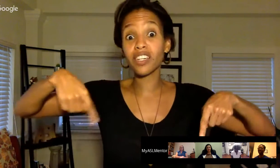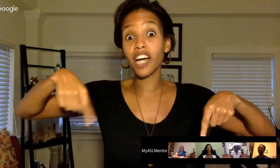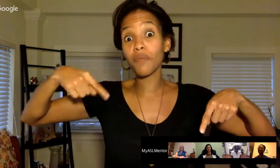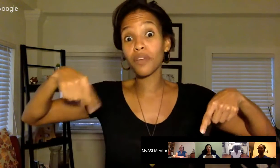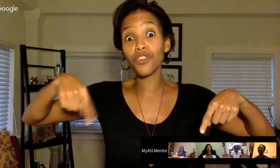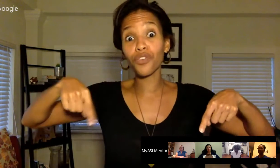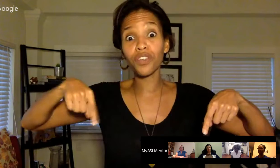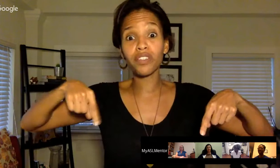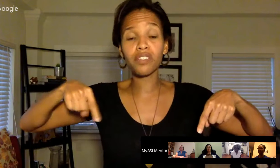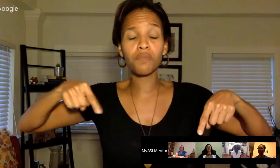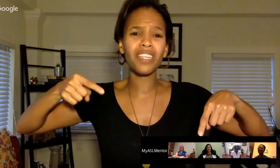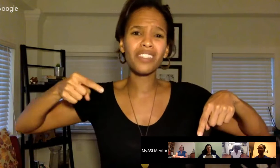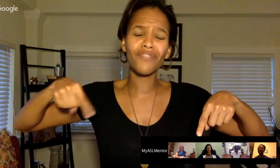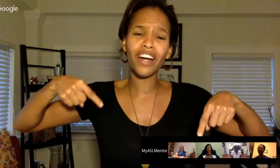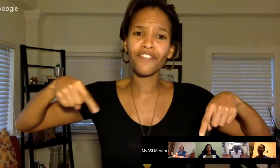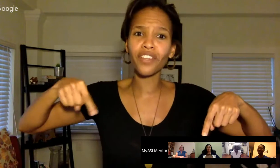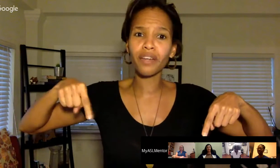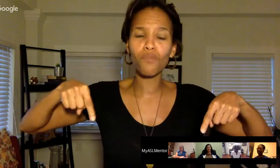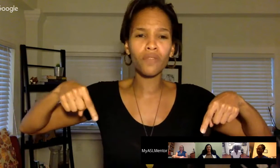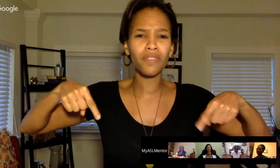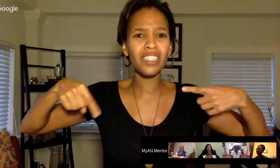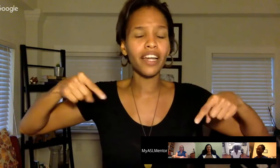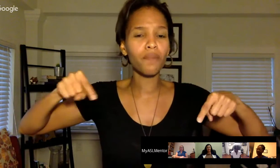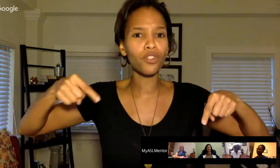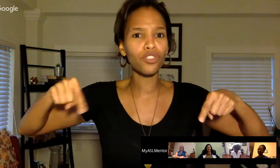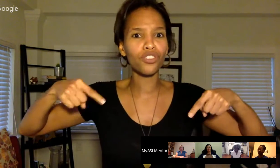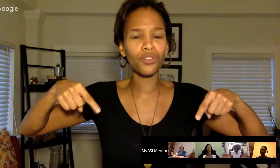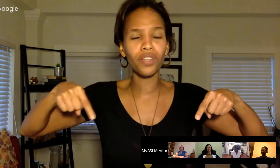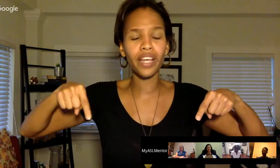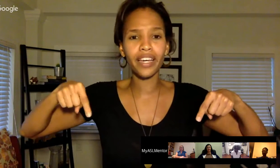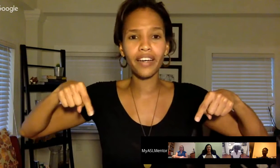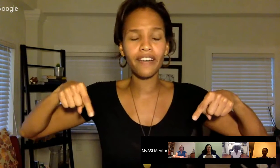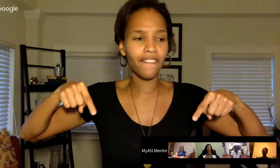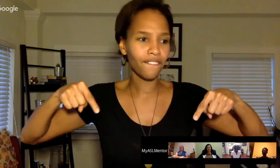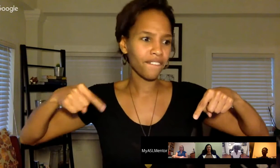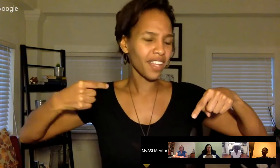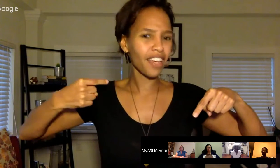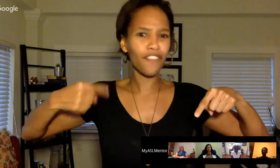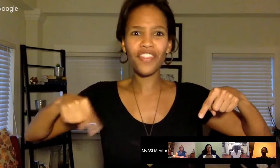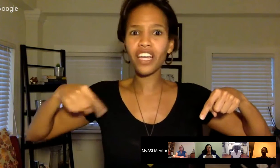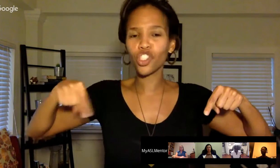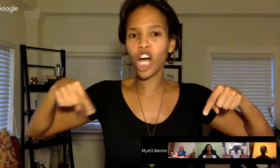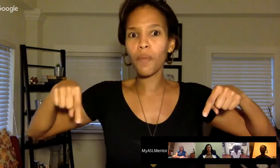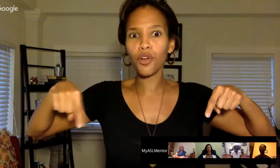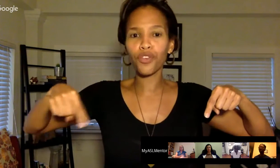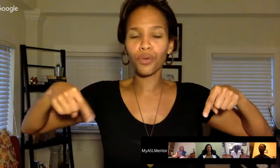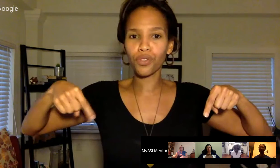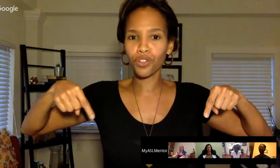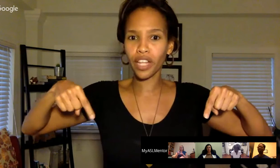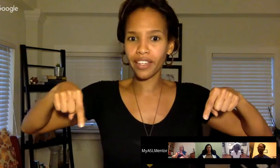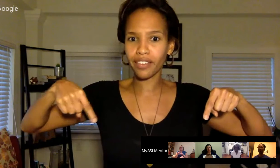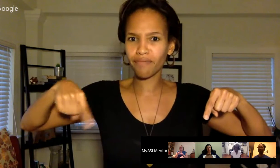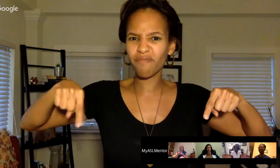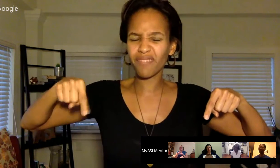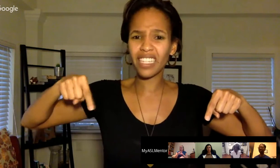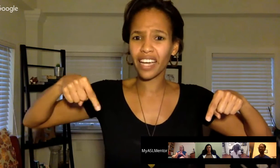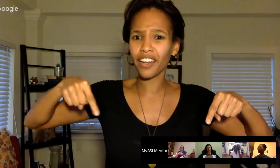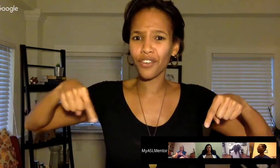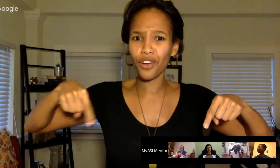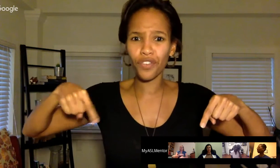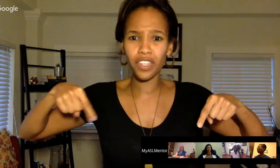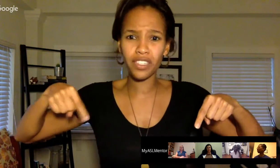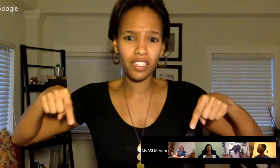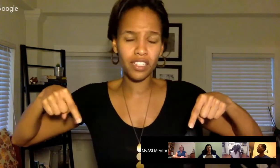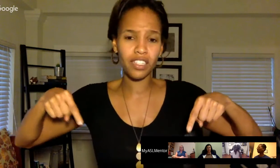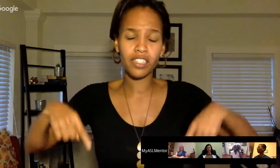This is a common nervous, but this is, I feel like more, this is kind of personal too. Like I think job interviews are like this kind